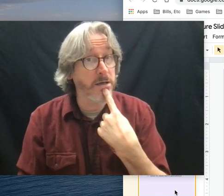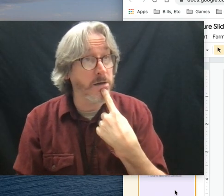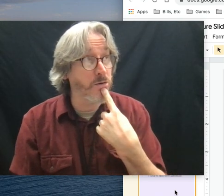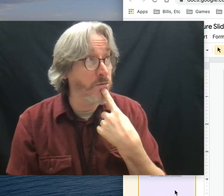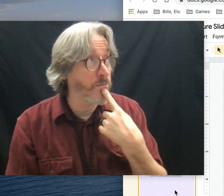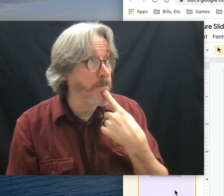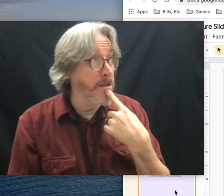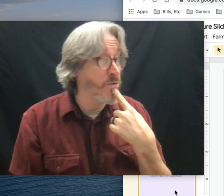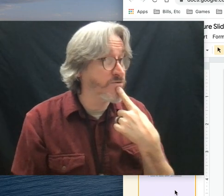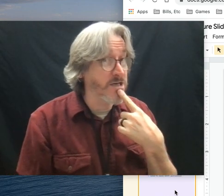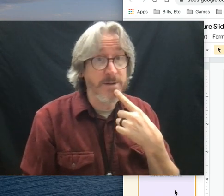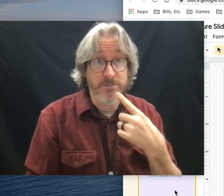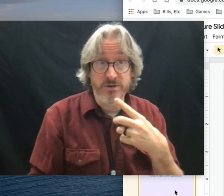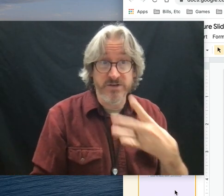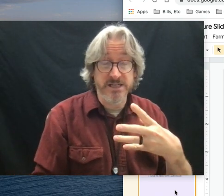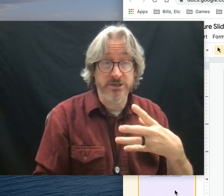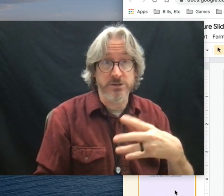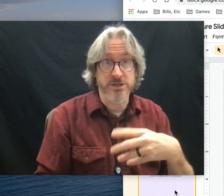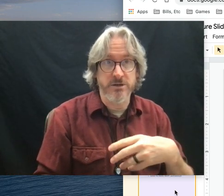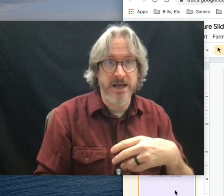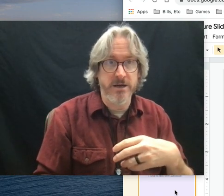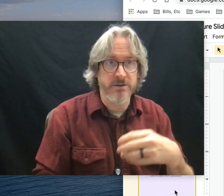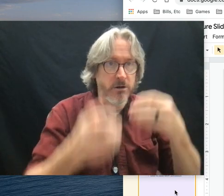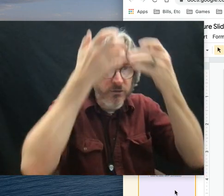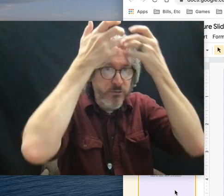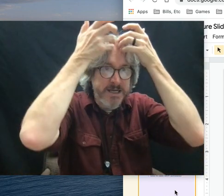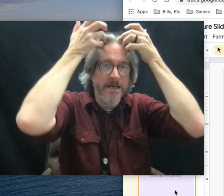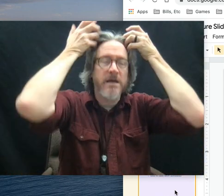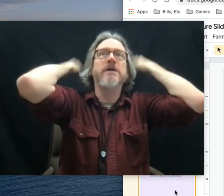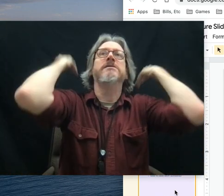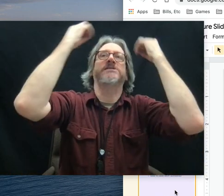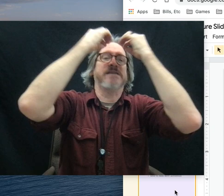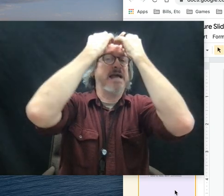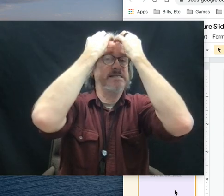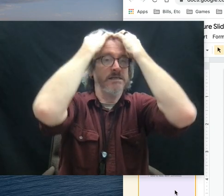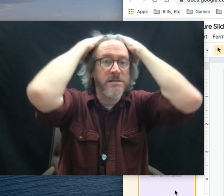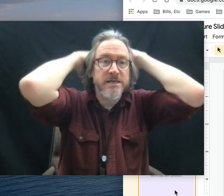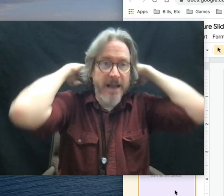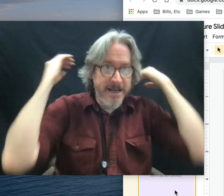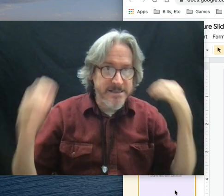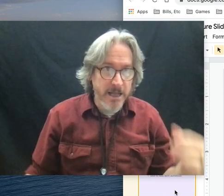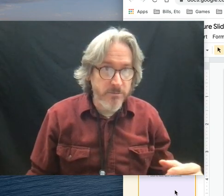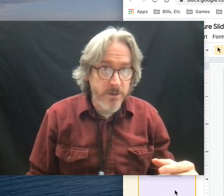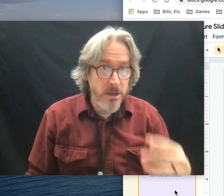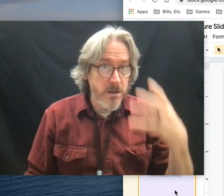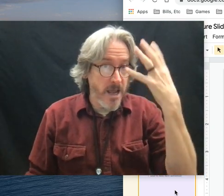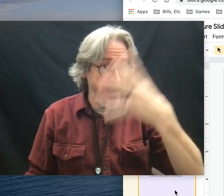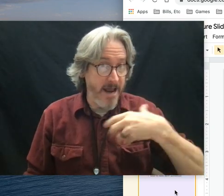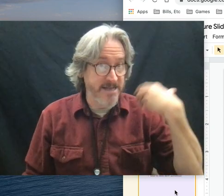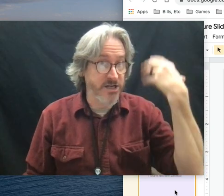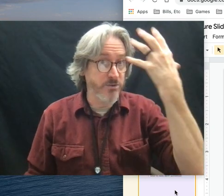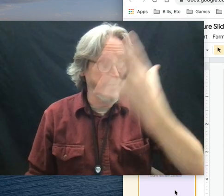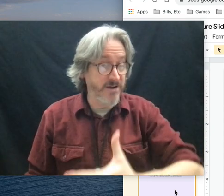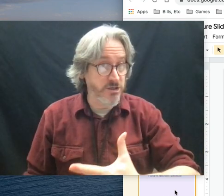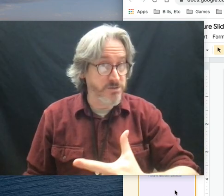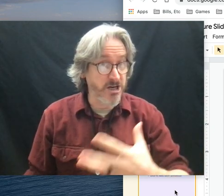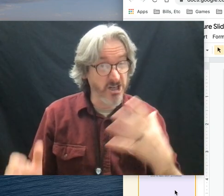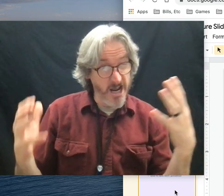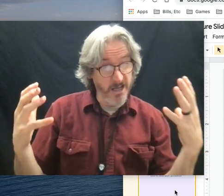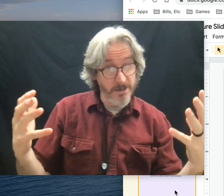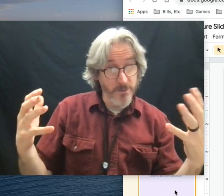And we've talked about in previous lectures that there are three sizes in ASL, and it has to do with the